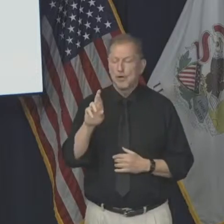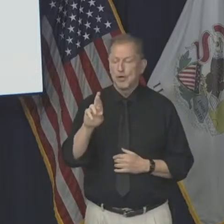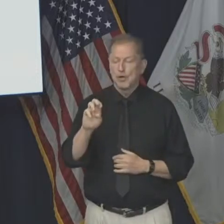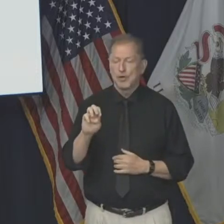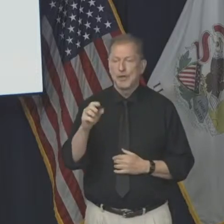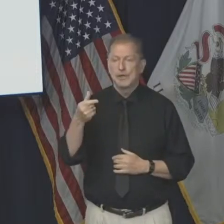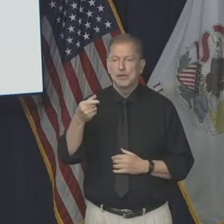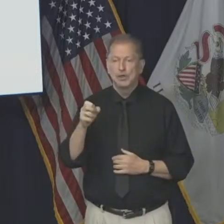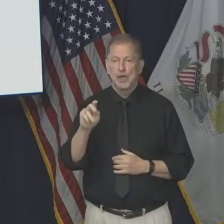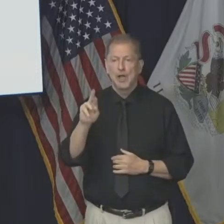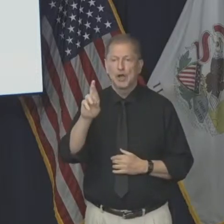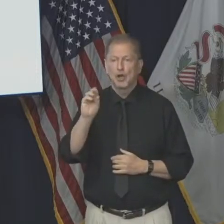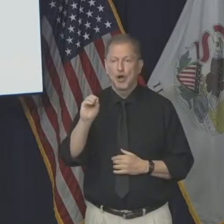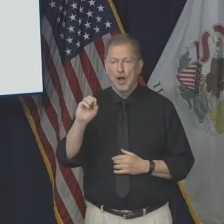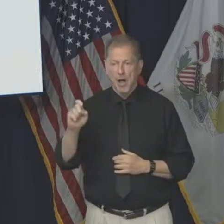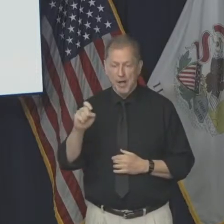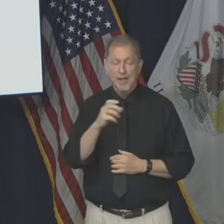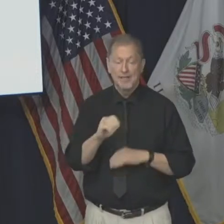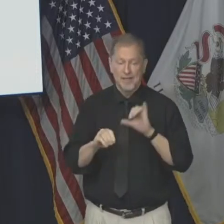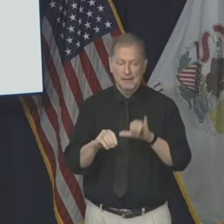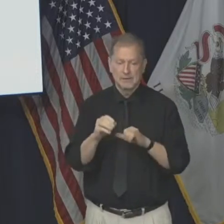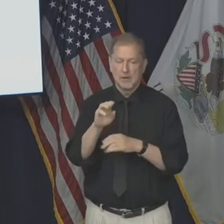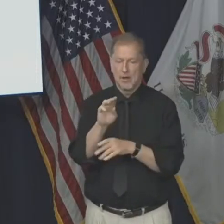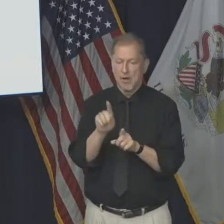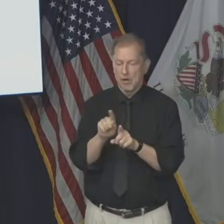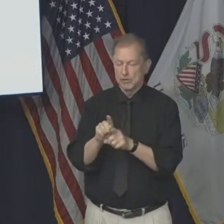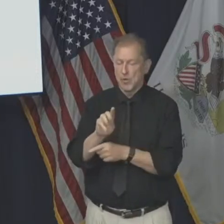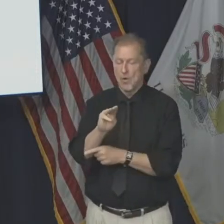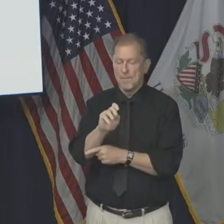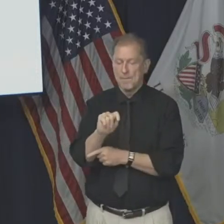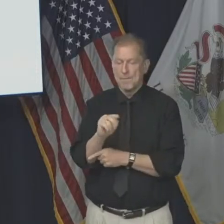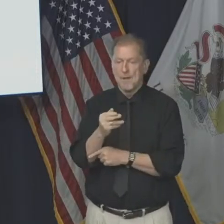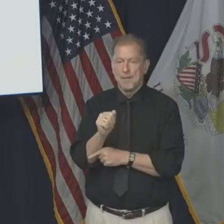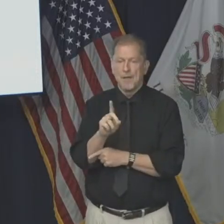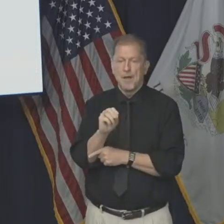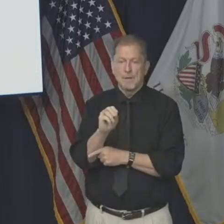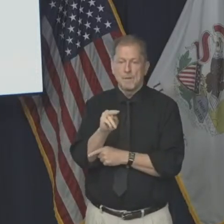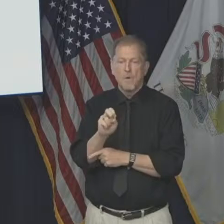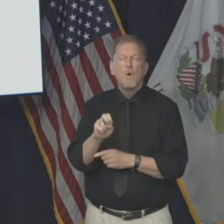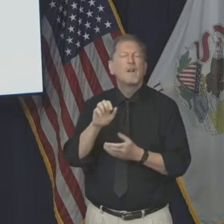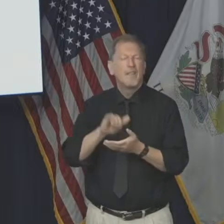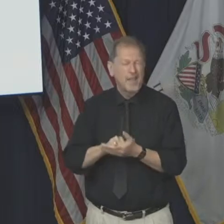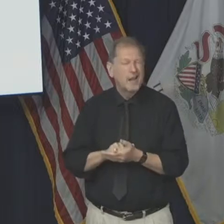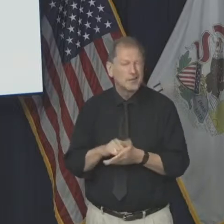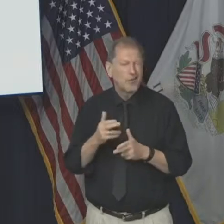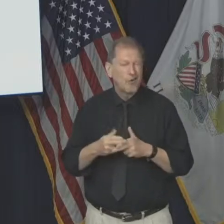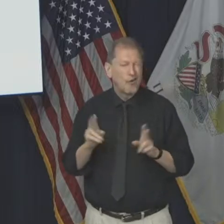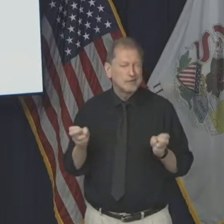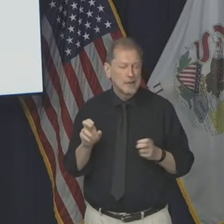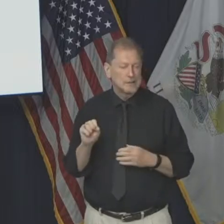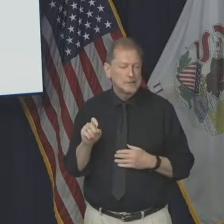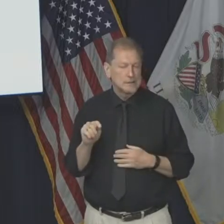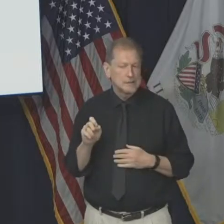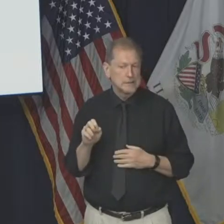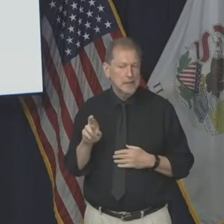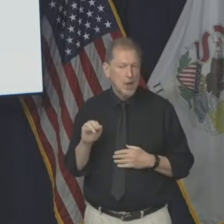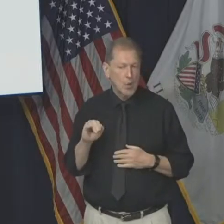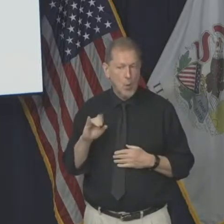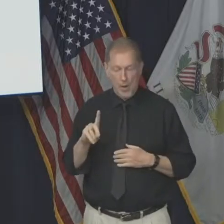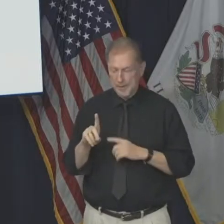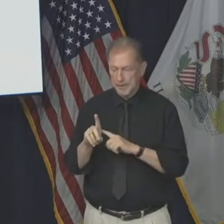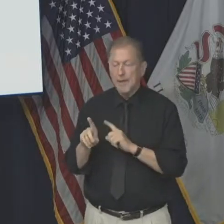that dexamethasone, which is a steroid, is becoming part of a